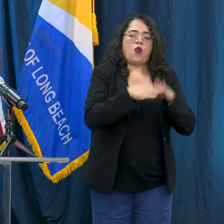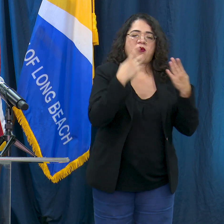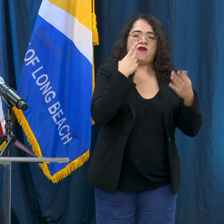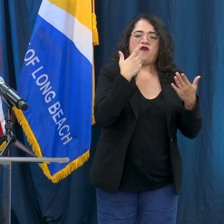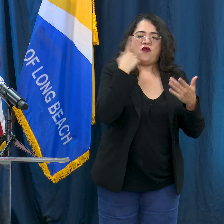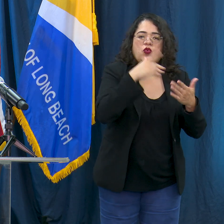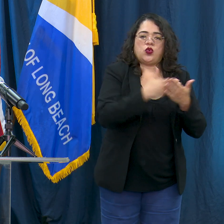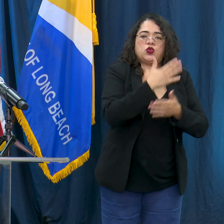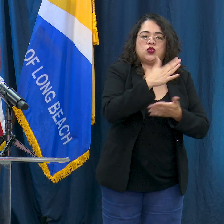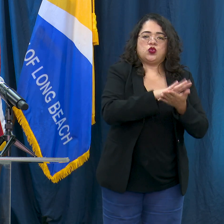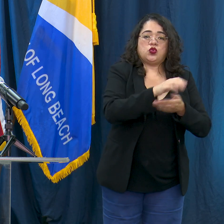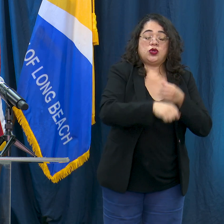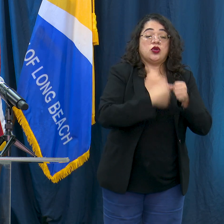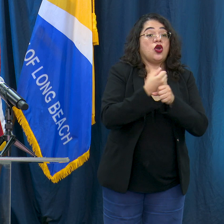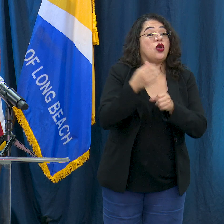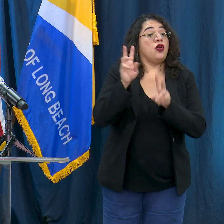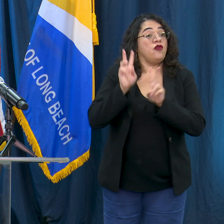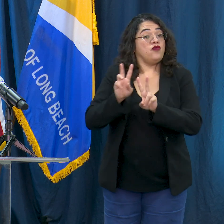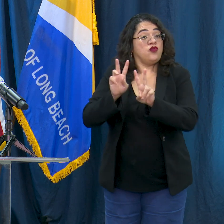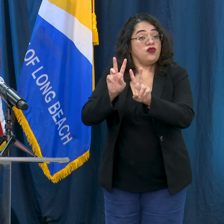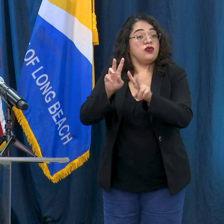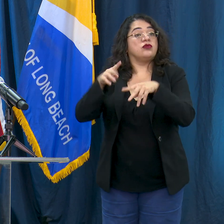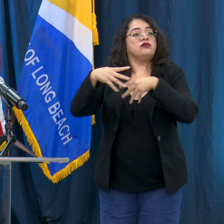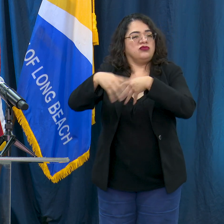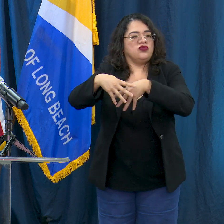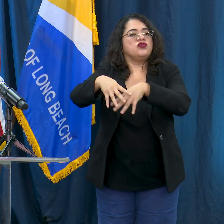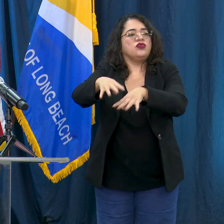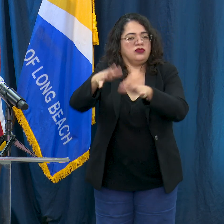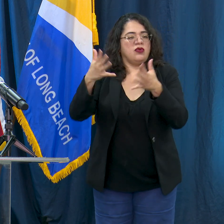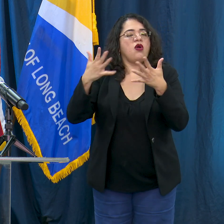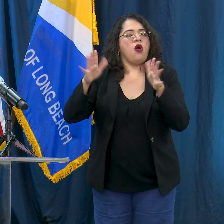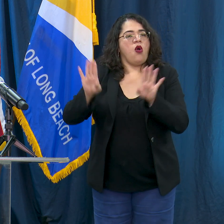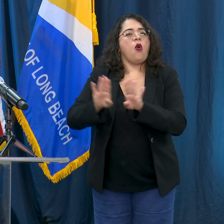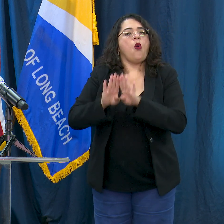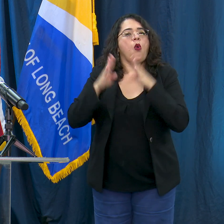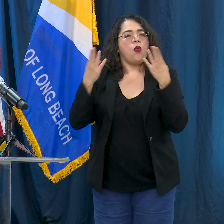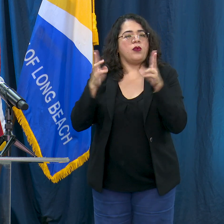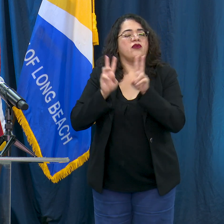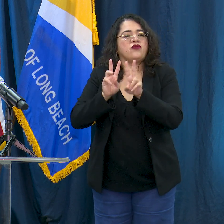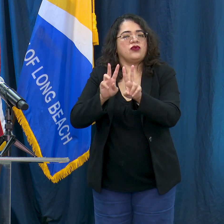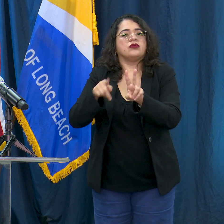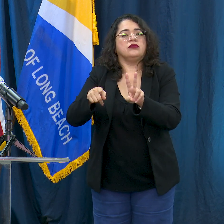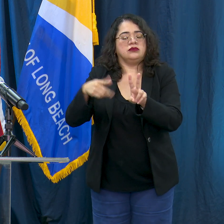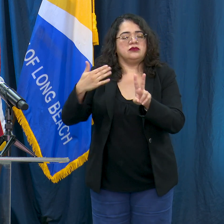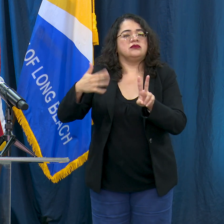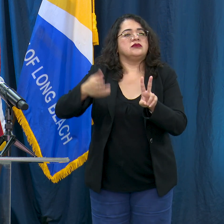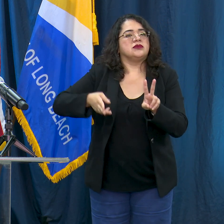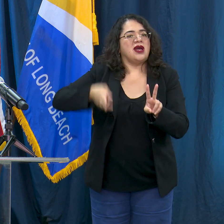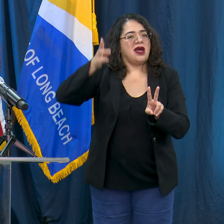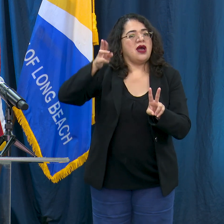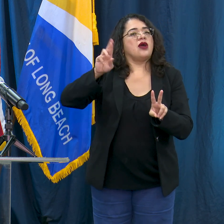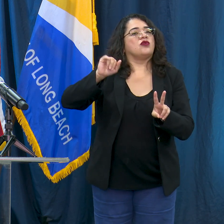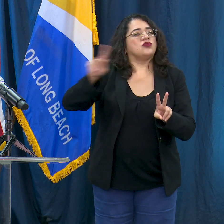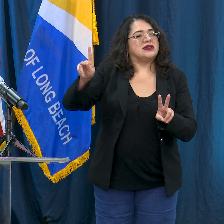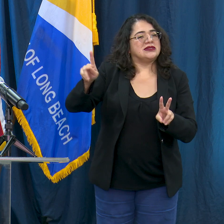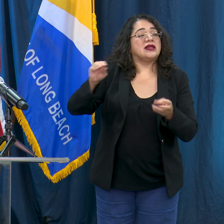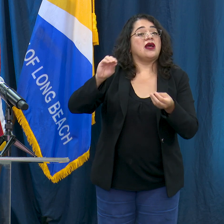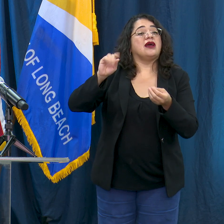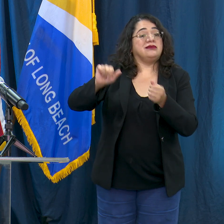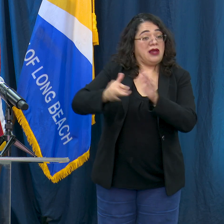but at a reduced capacity. Weddings are still considered high-risk events. So at this time, wedding